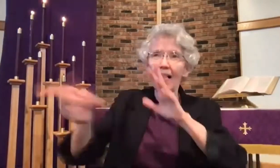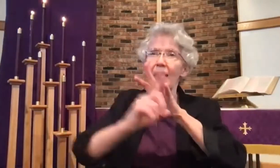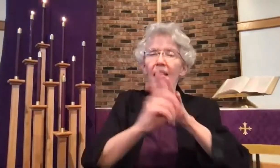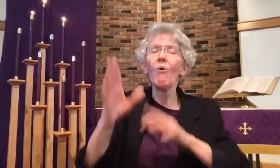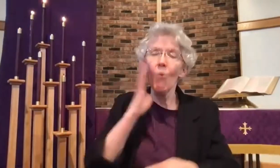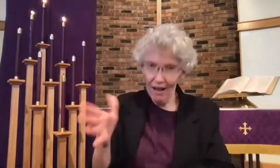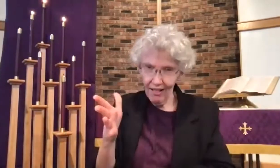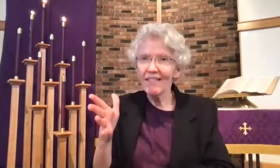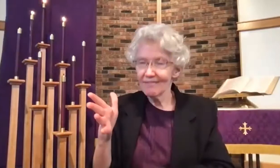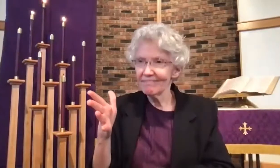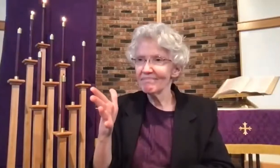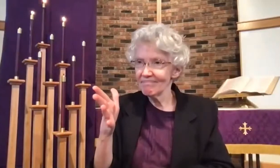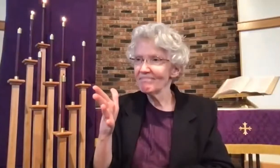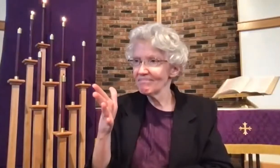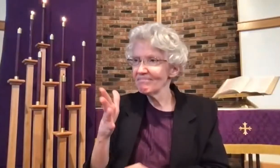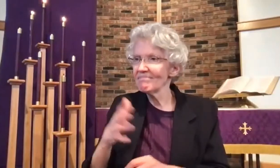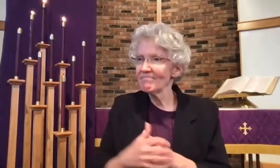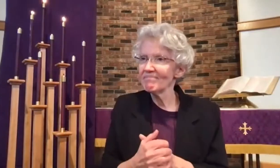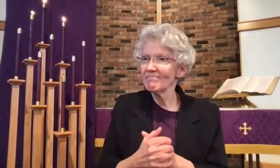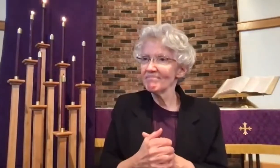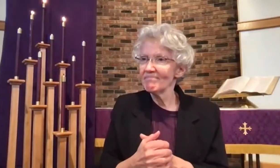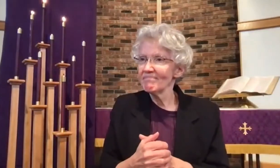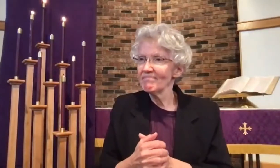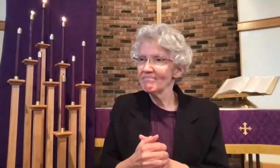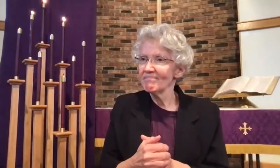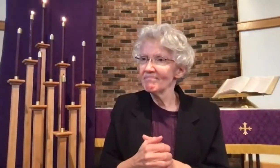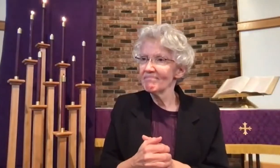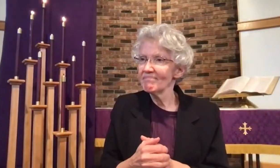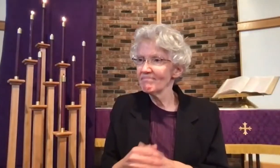that his disciples would scatter and abandon him